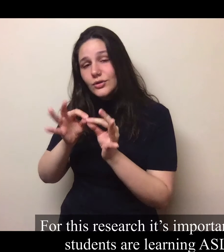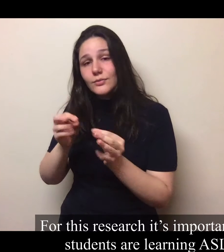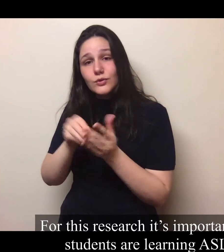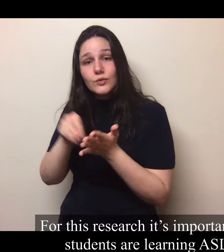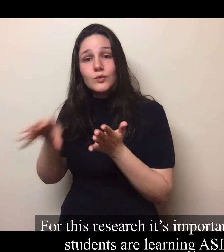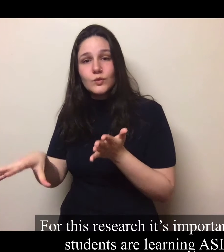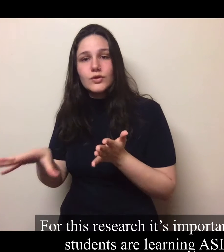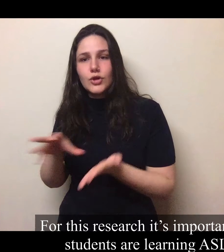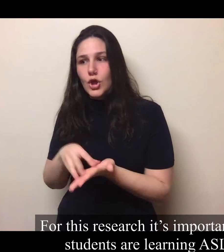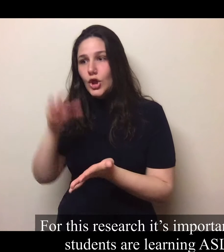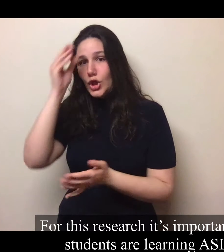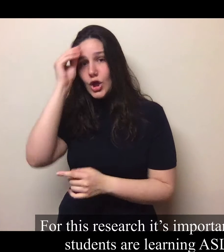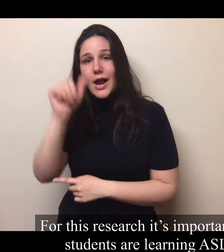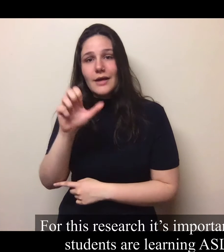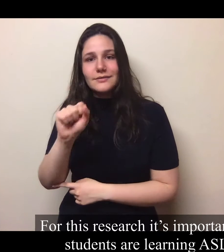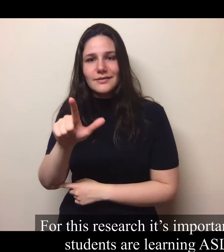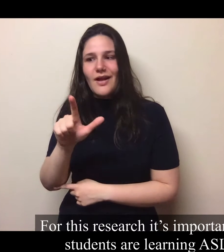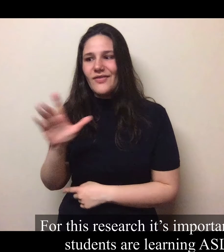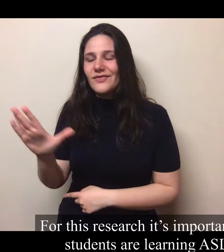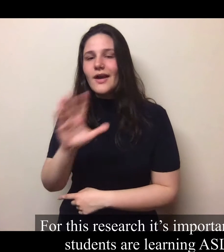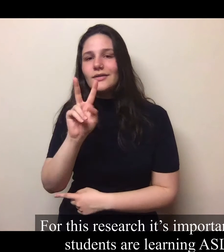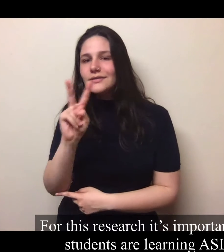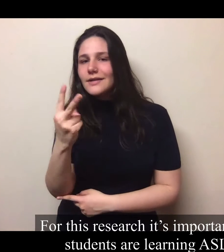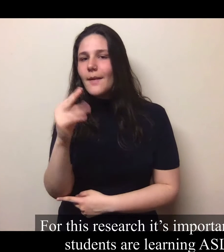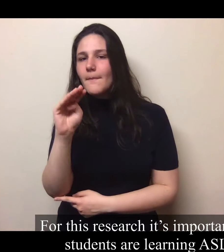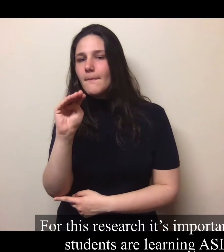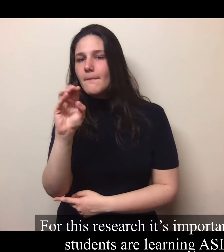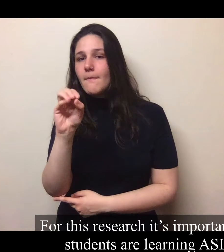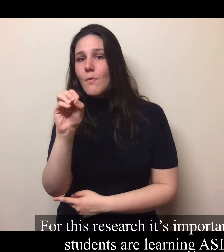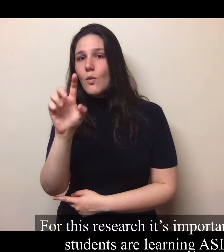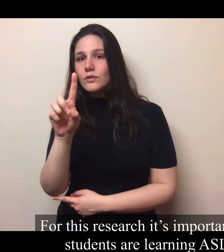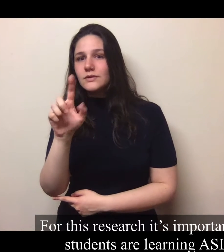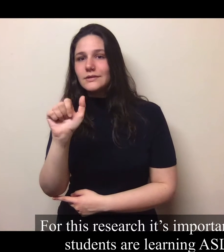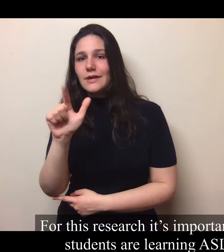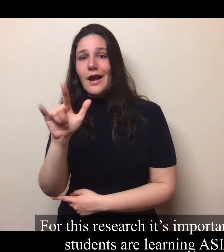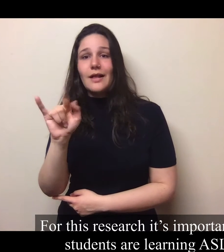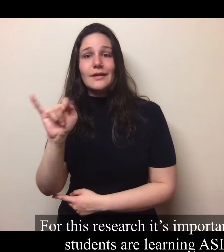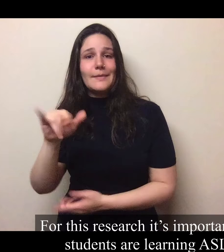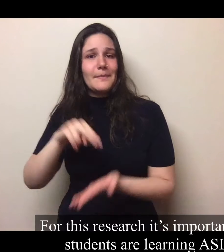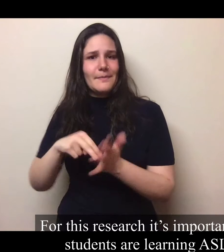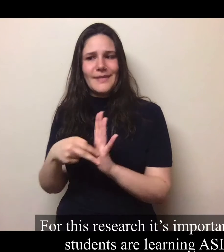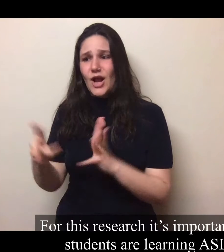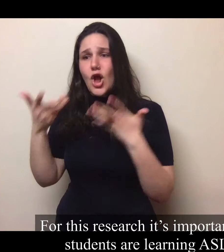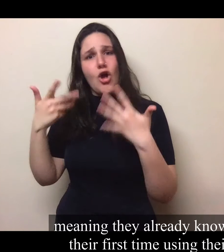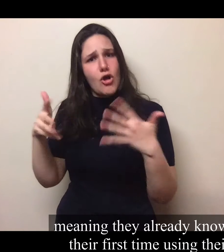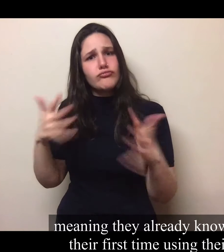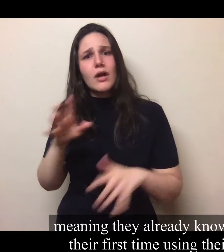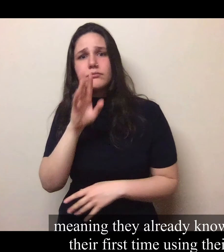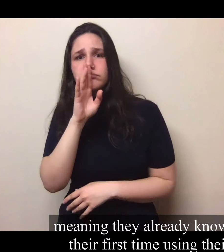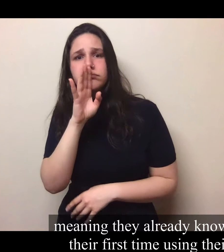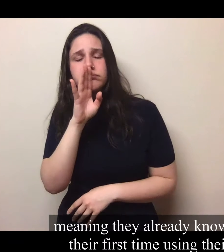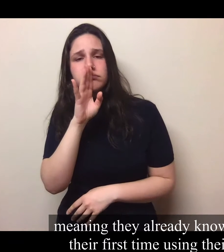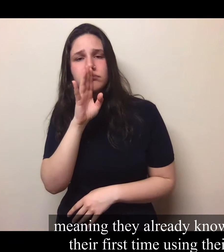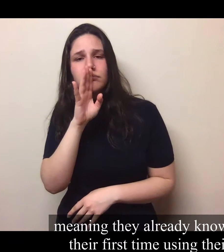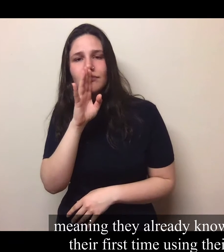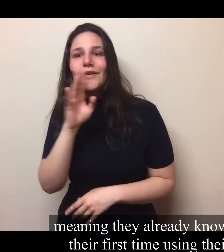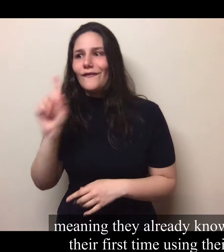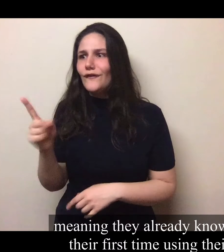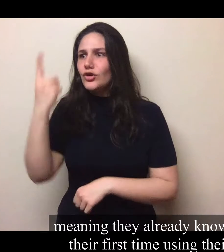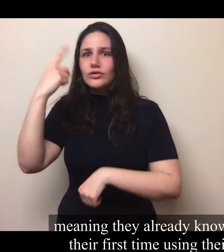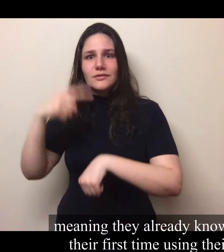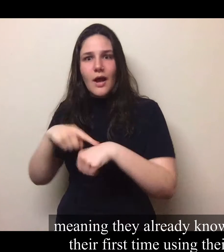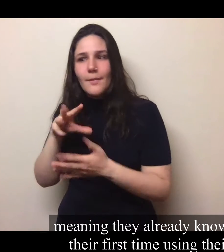understand that most interpreter training program students are learning ASL as their second modality, meaning they already know a